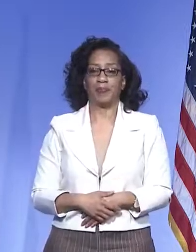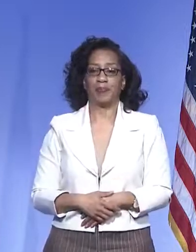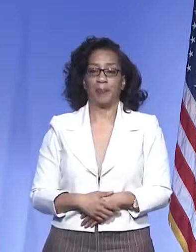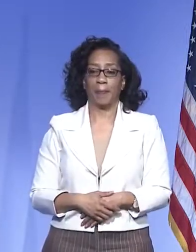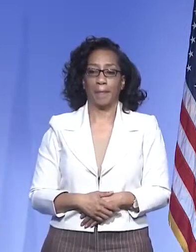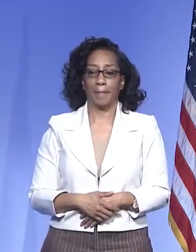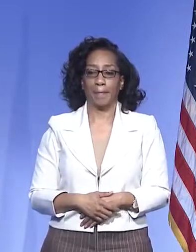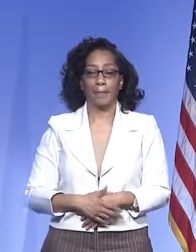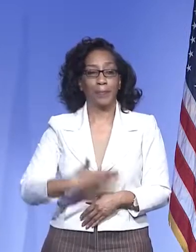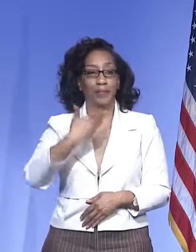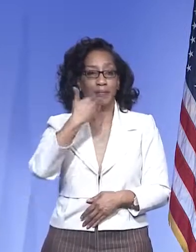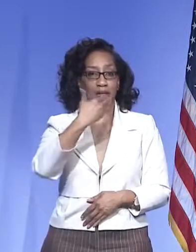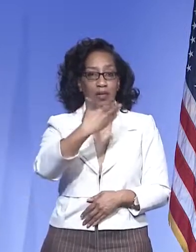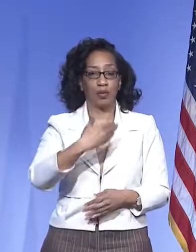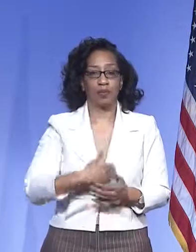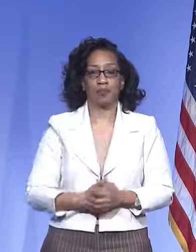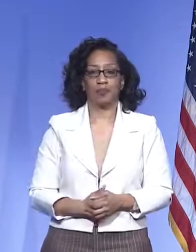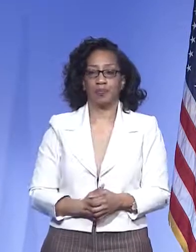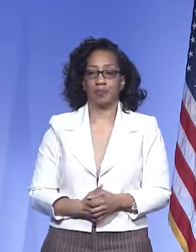Okay, thank you.